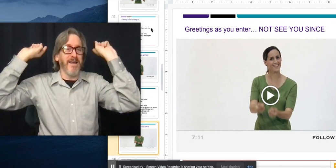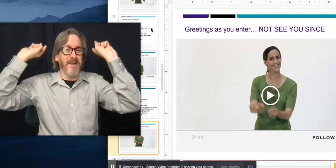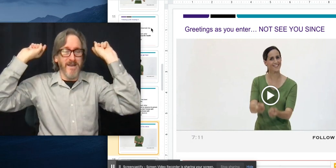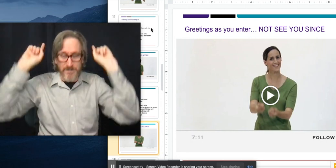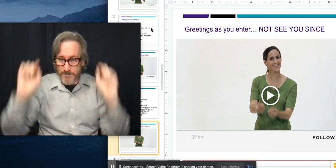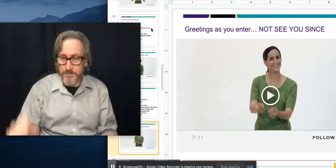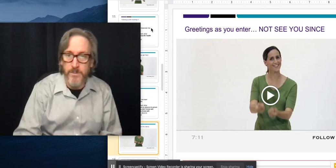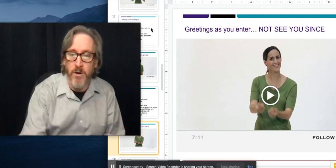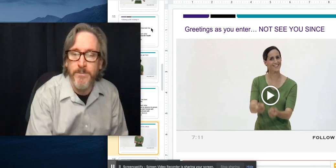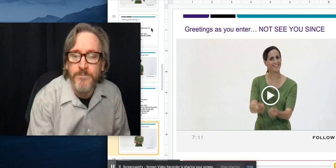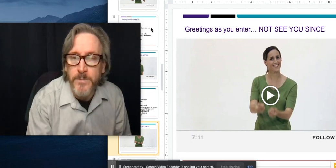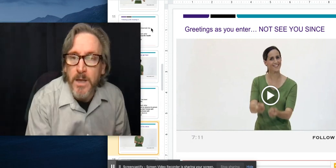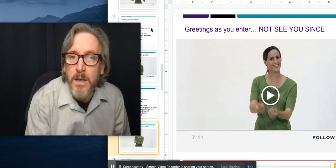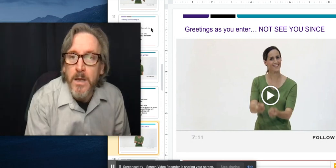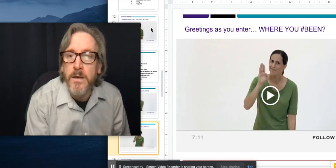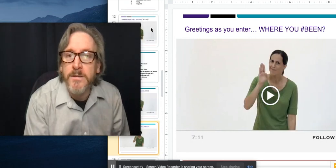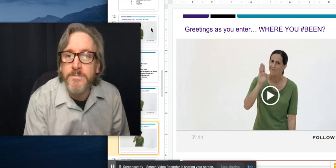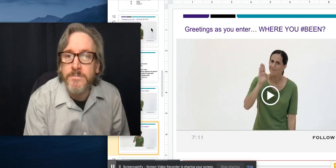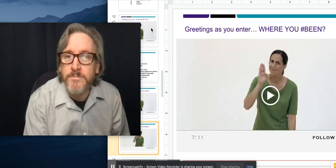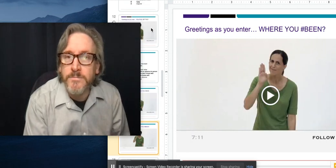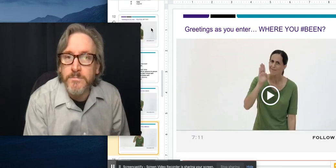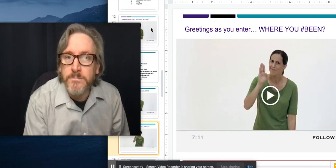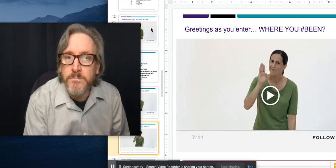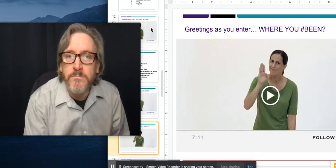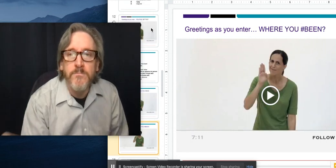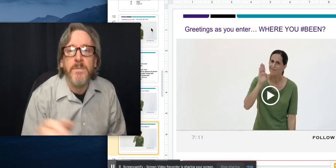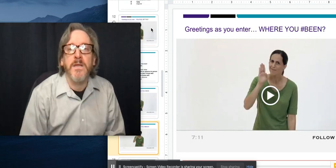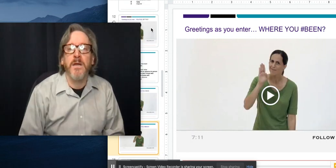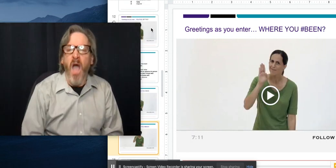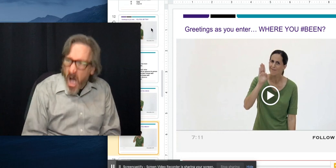Finally, right?